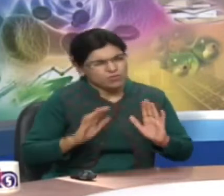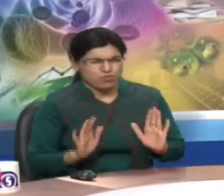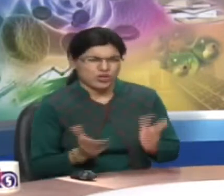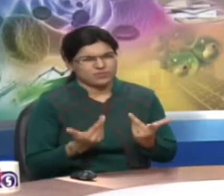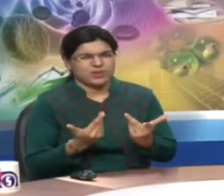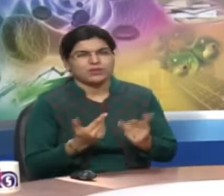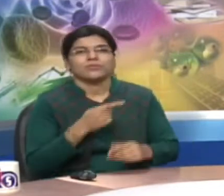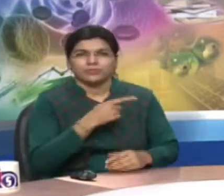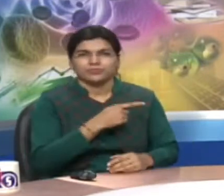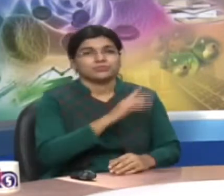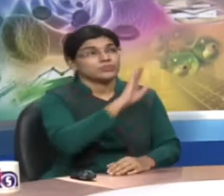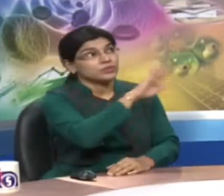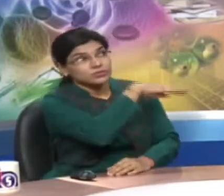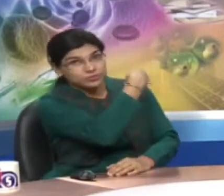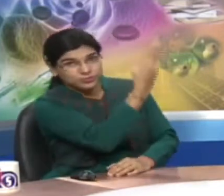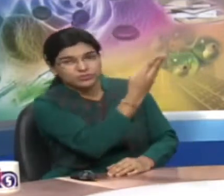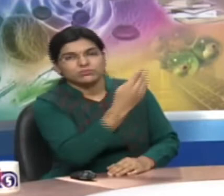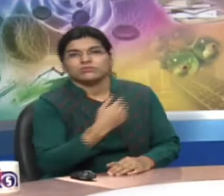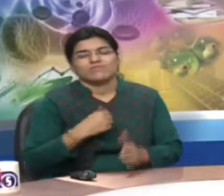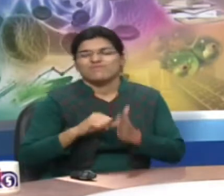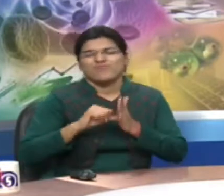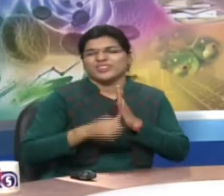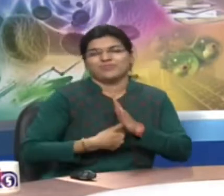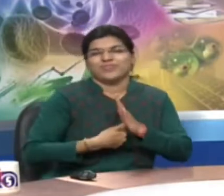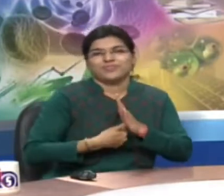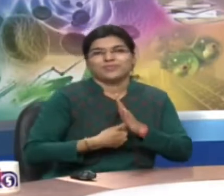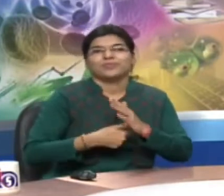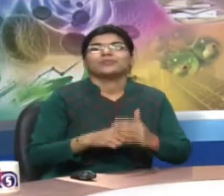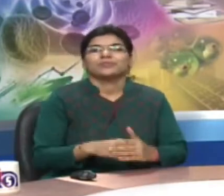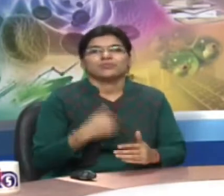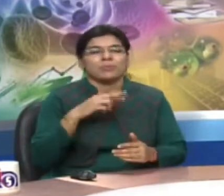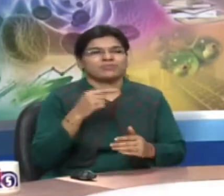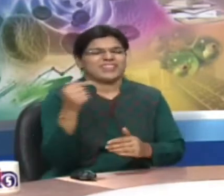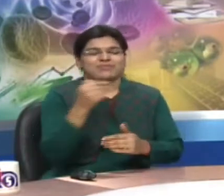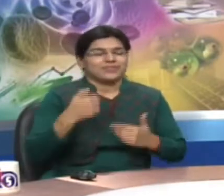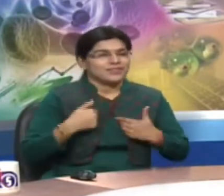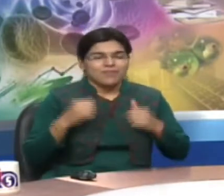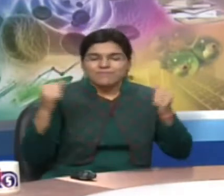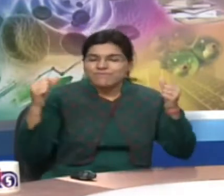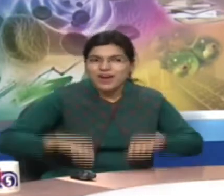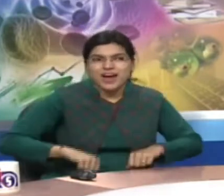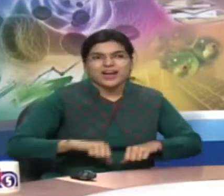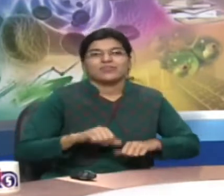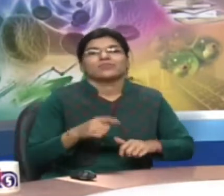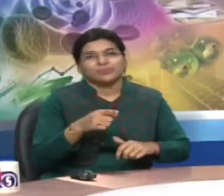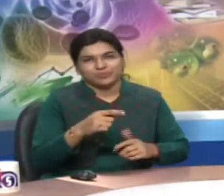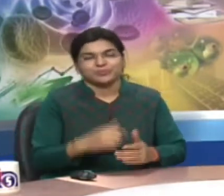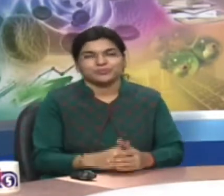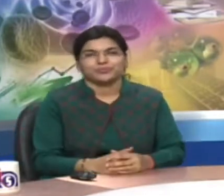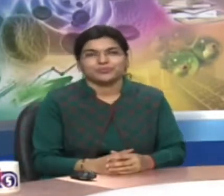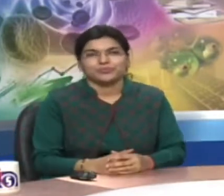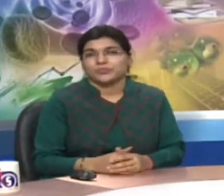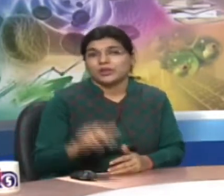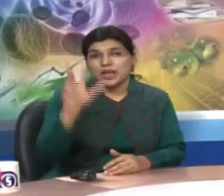If it is a difficult situation, we make it possible. But the opposite is